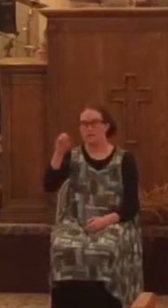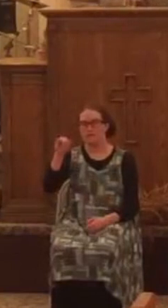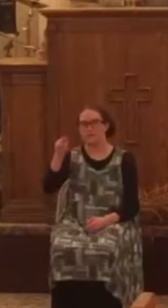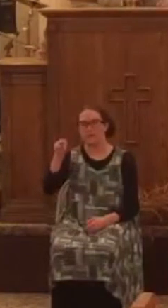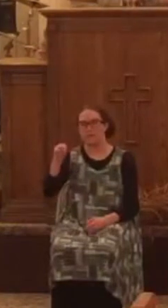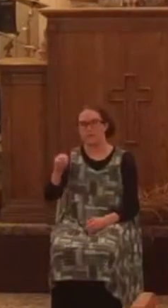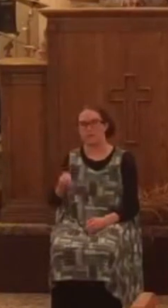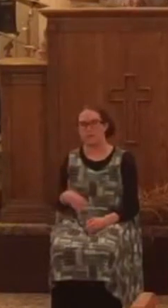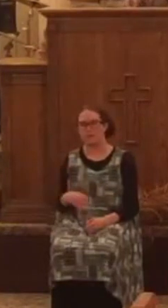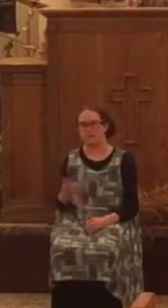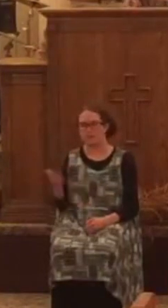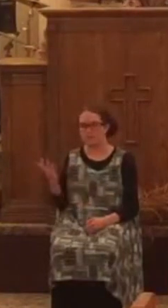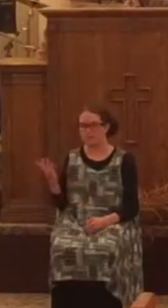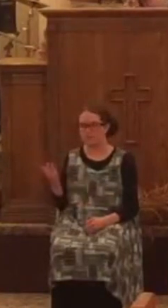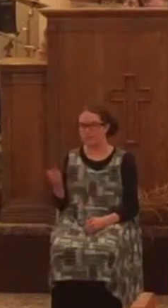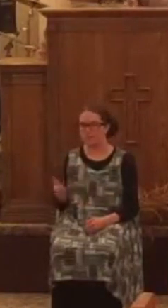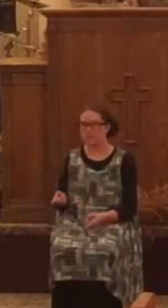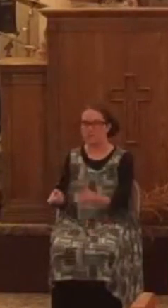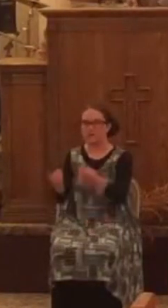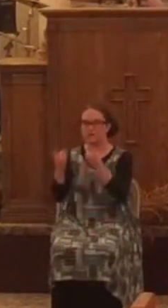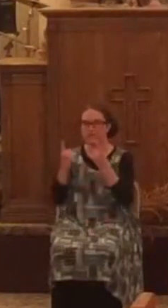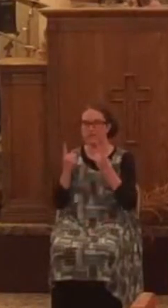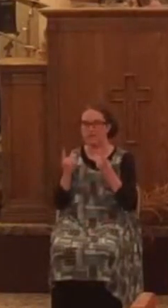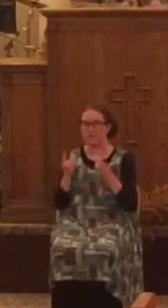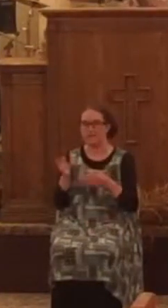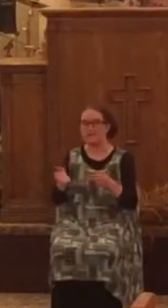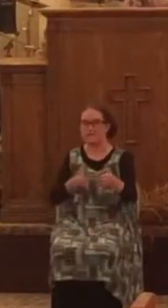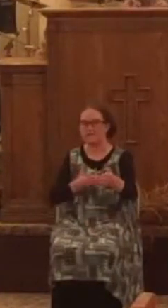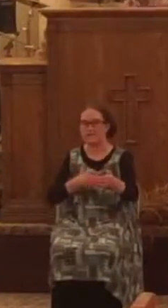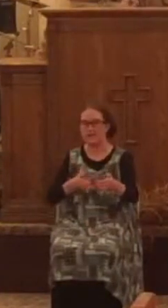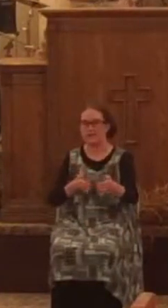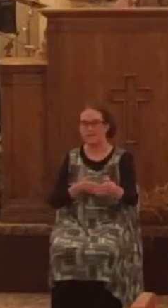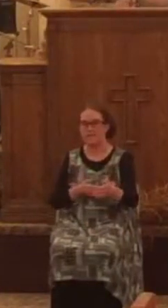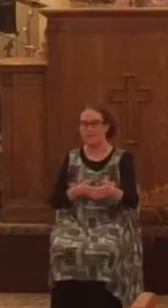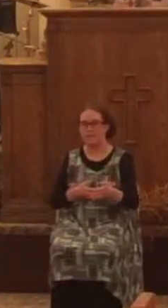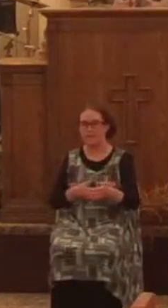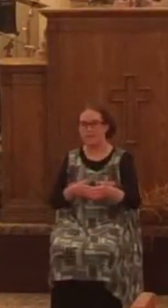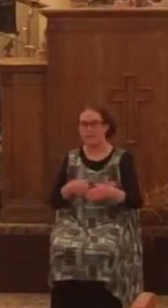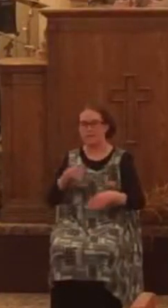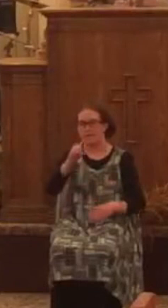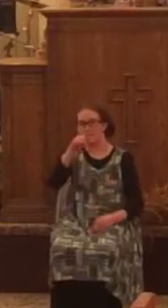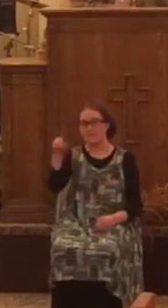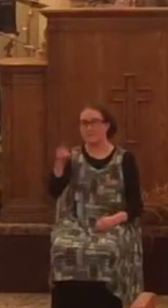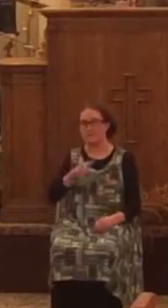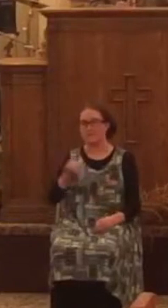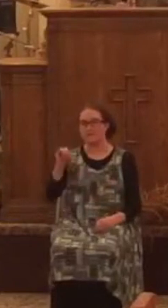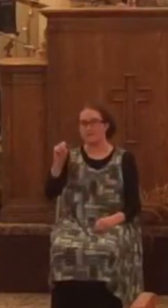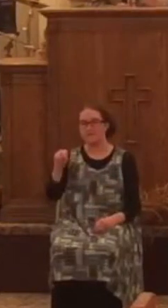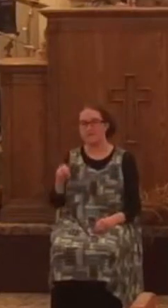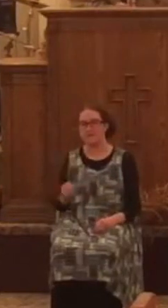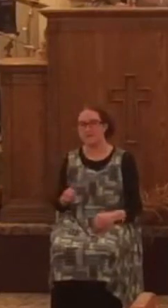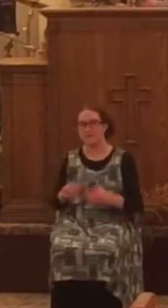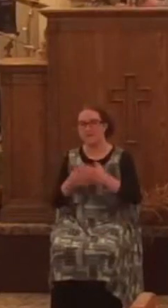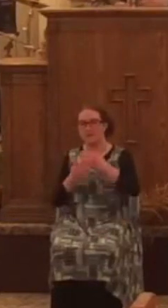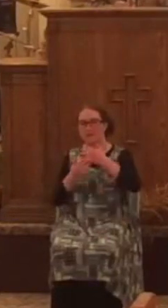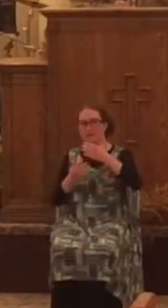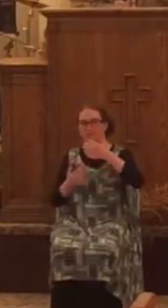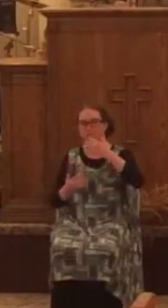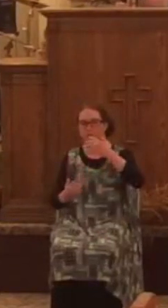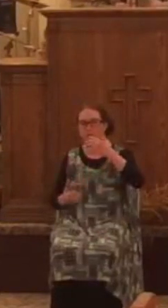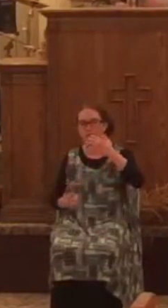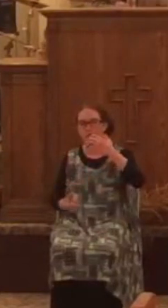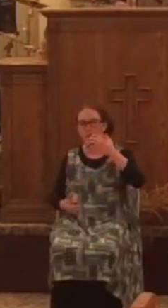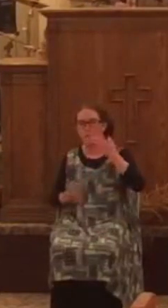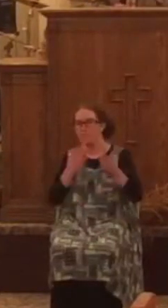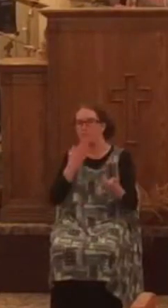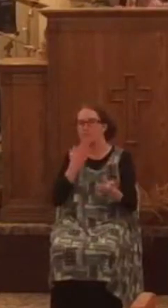Jeremiah 31:12 said this, therefore they shall come and sing in the height of Zion and shall flow together to